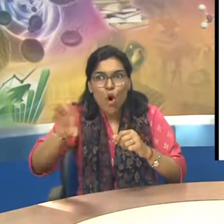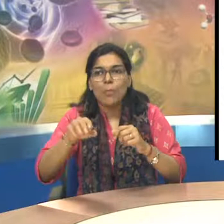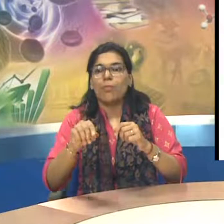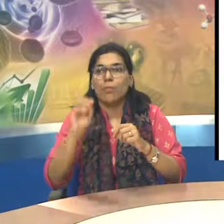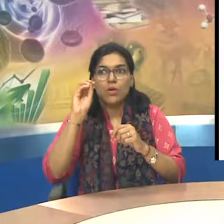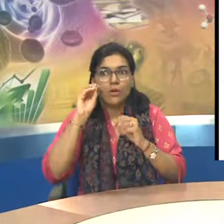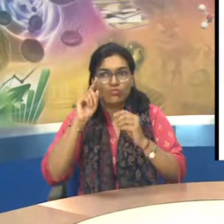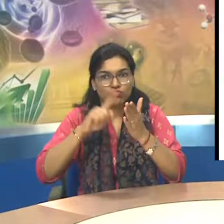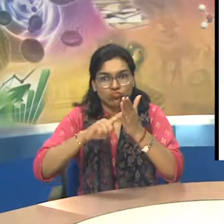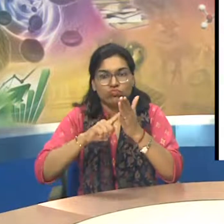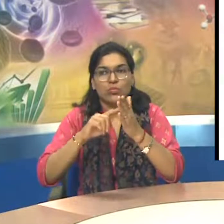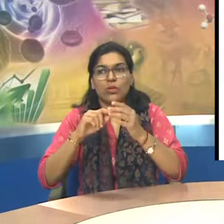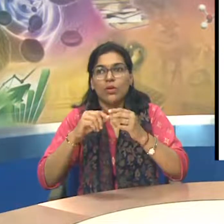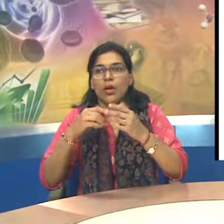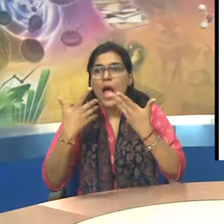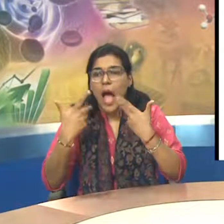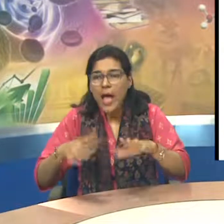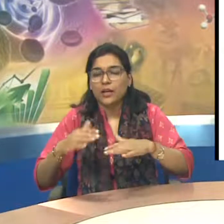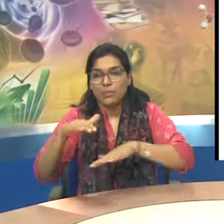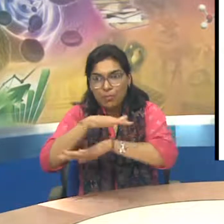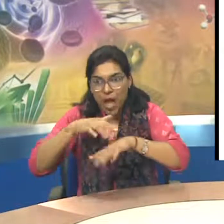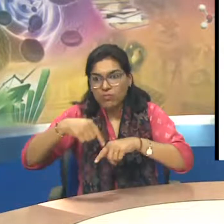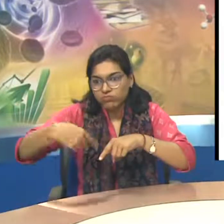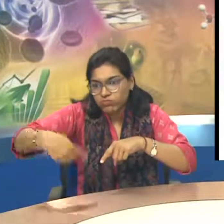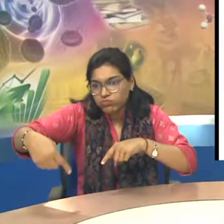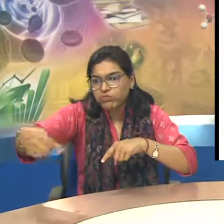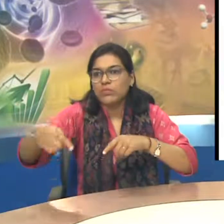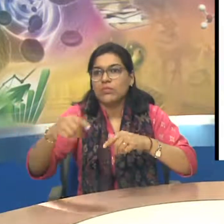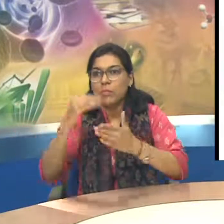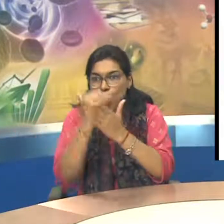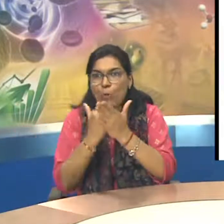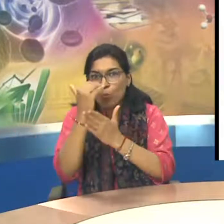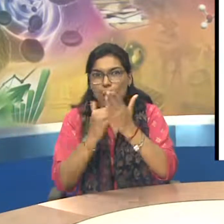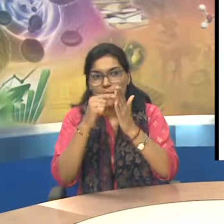Sometimes people fail to read bulletins,